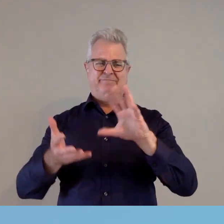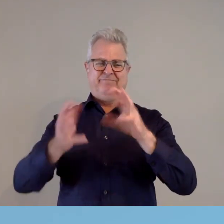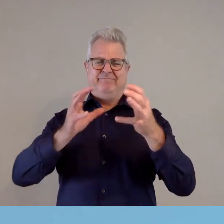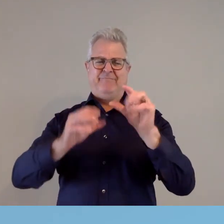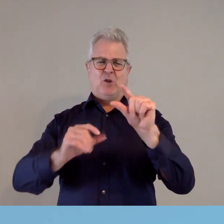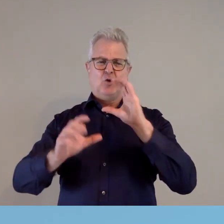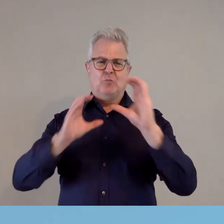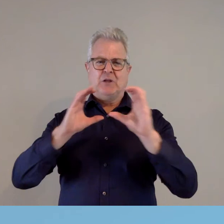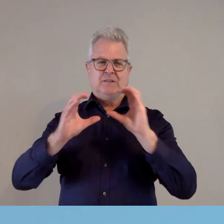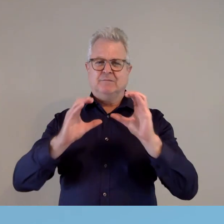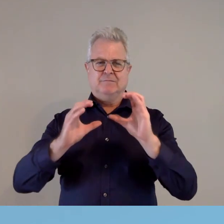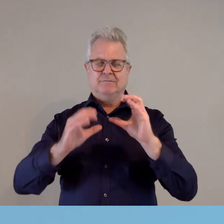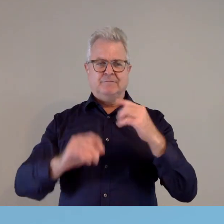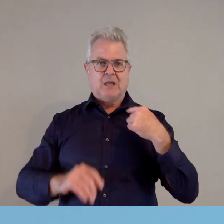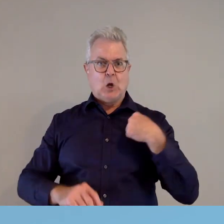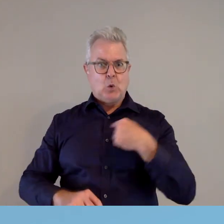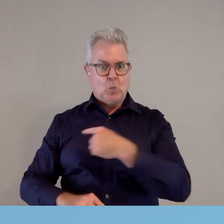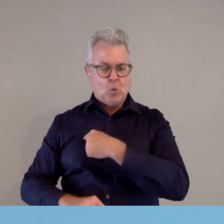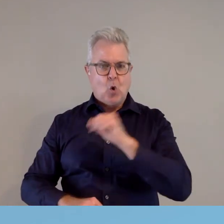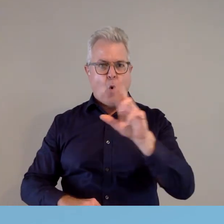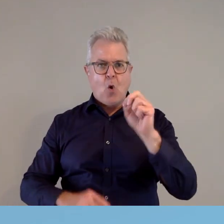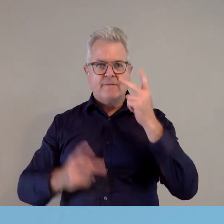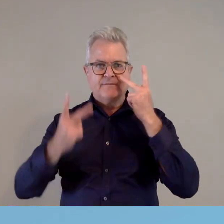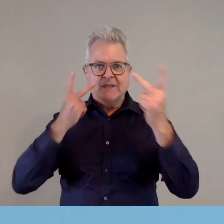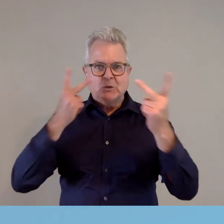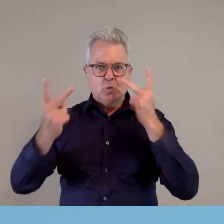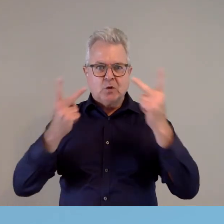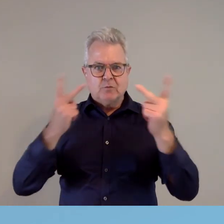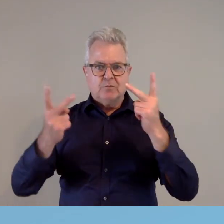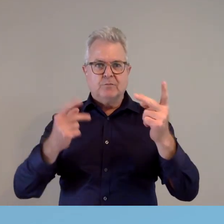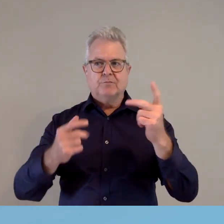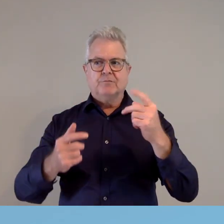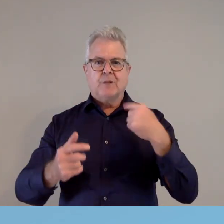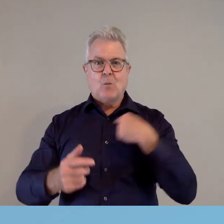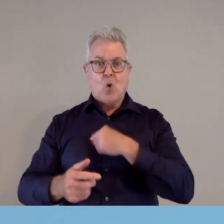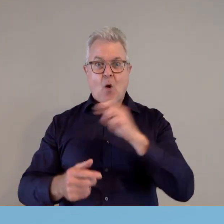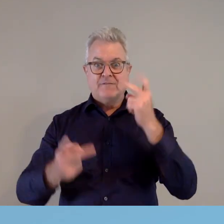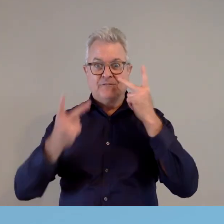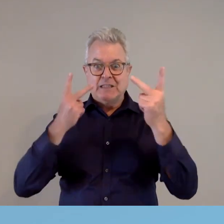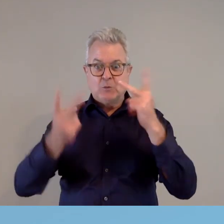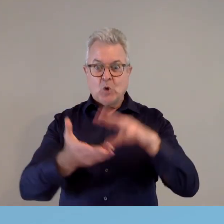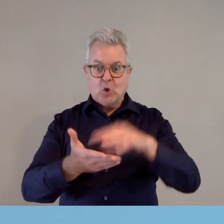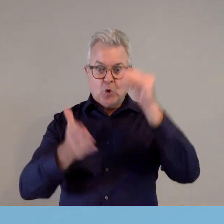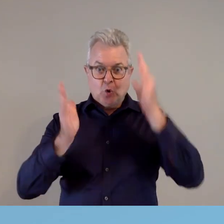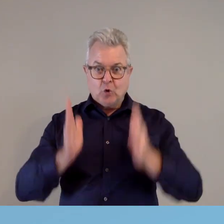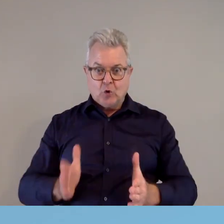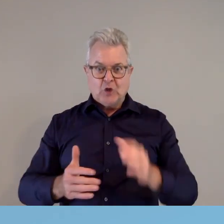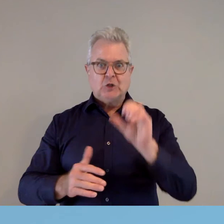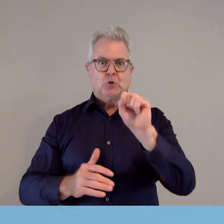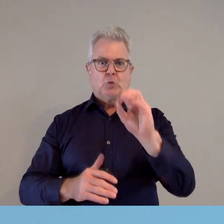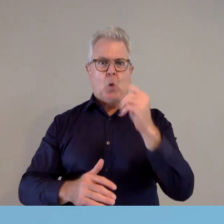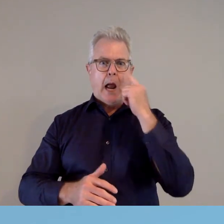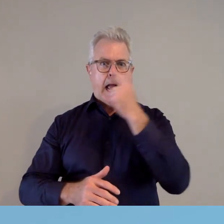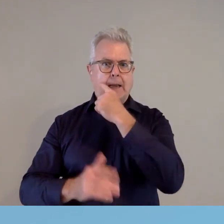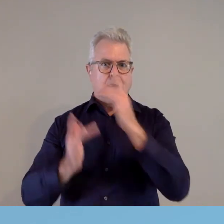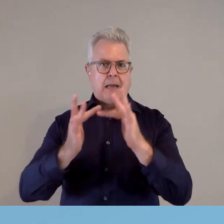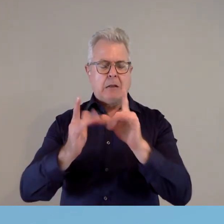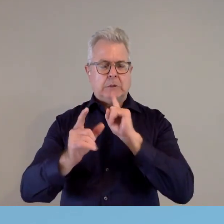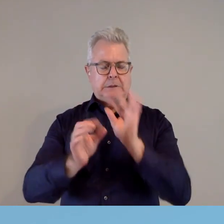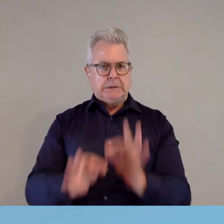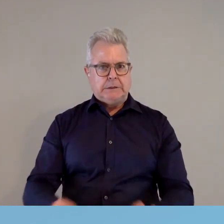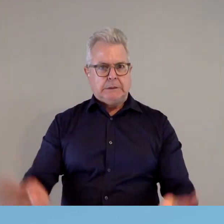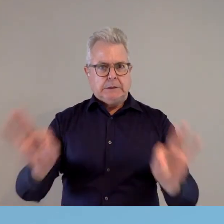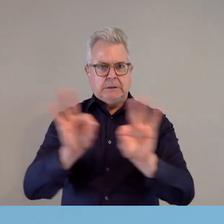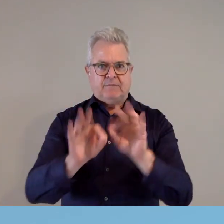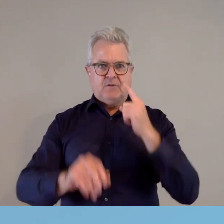That will not make communication very clear. Deaf people are visual and they're very